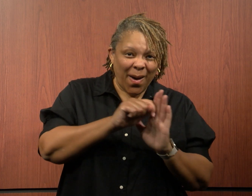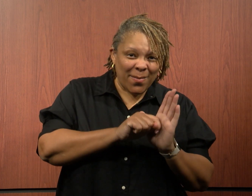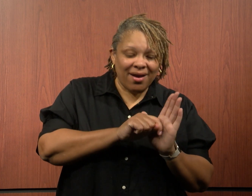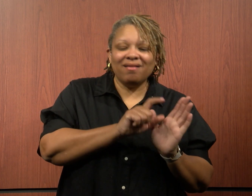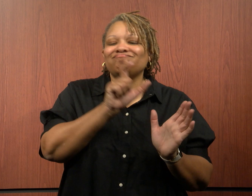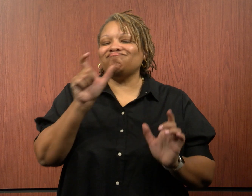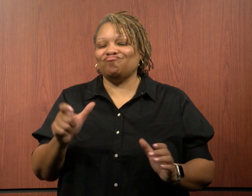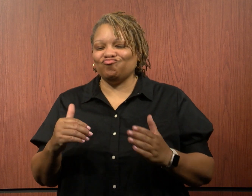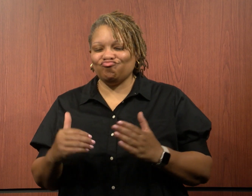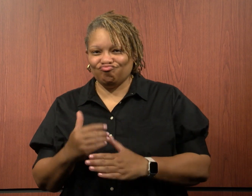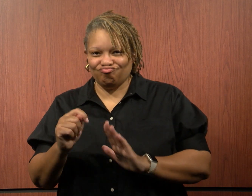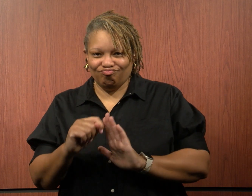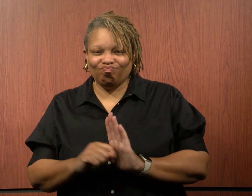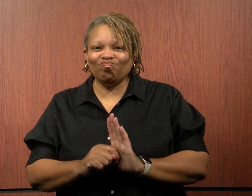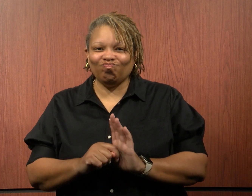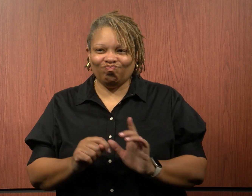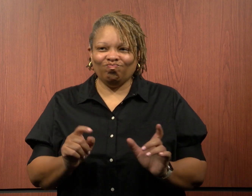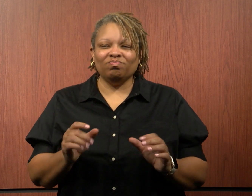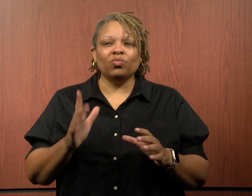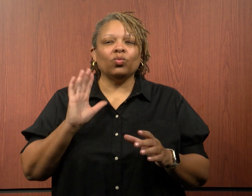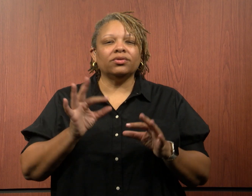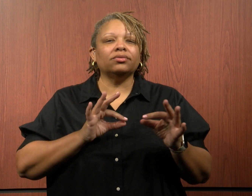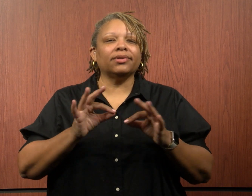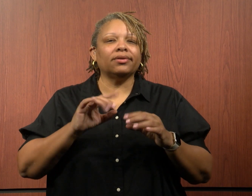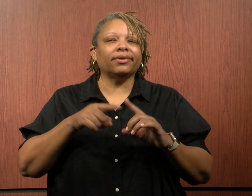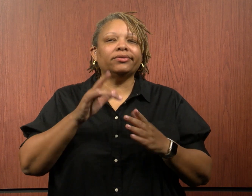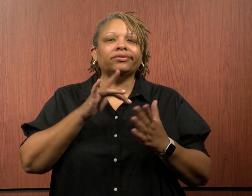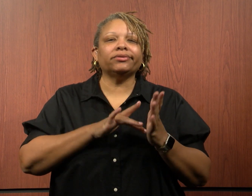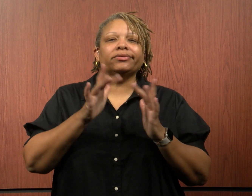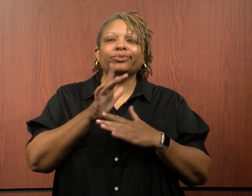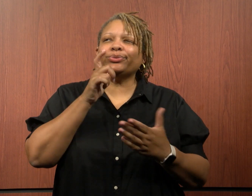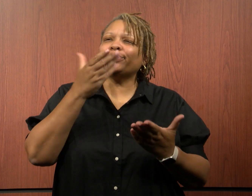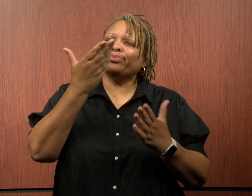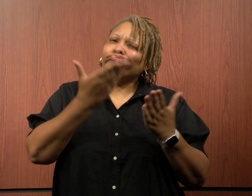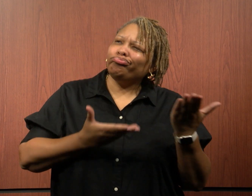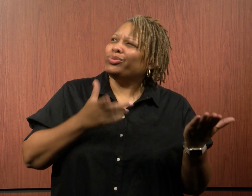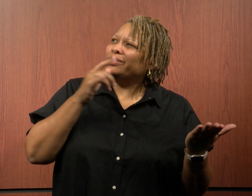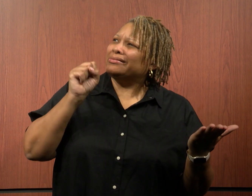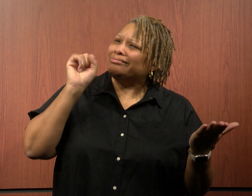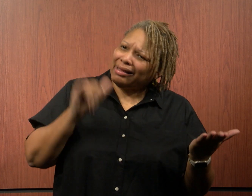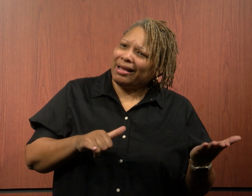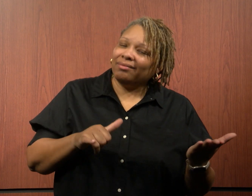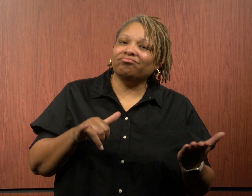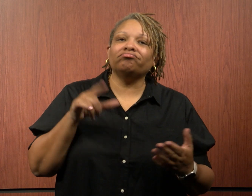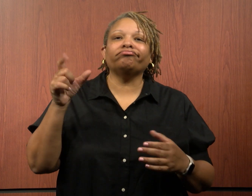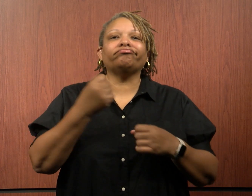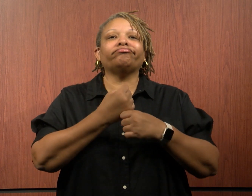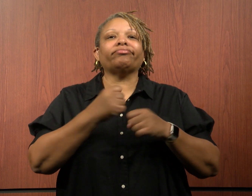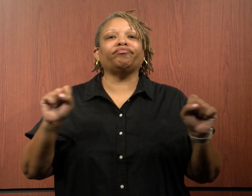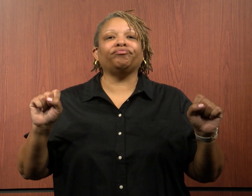who Jesus is and how he brought salvation. It also shows how Christians should live according to God's